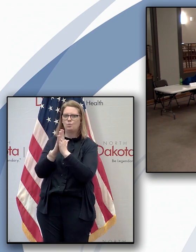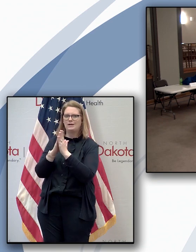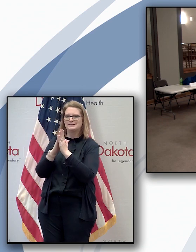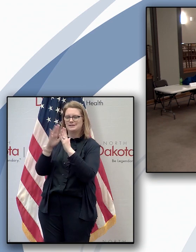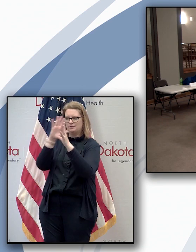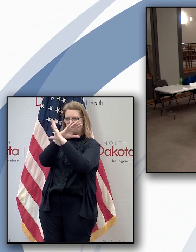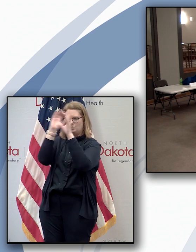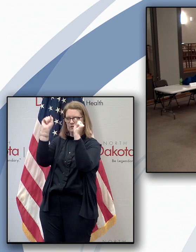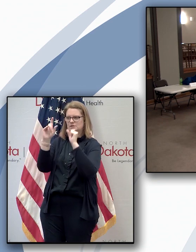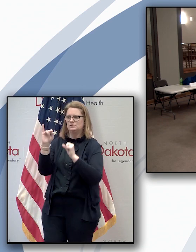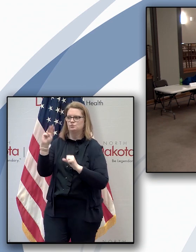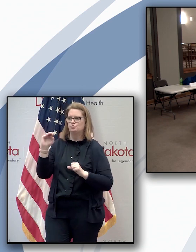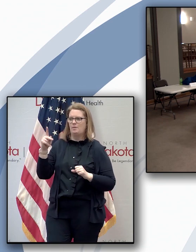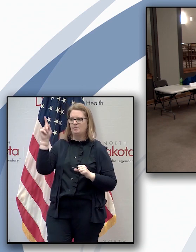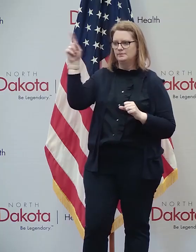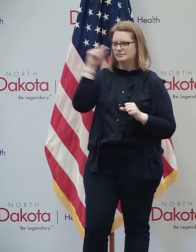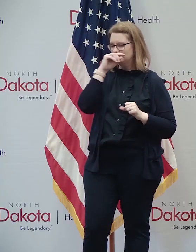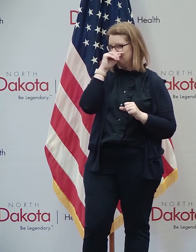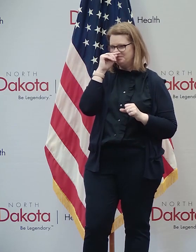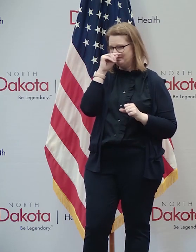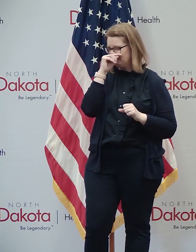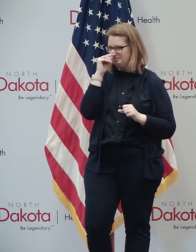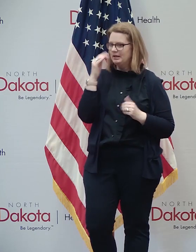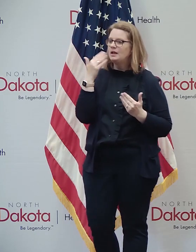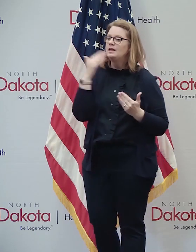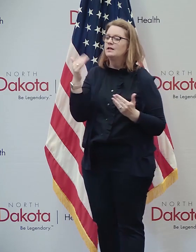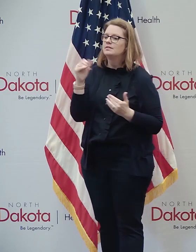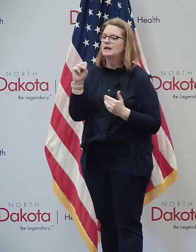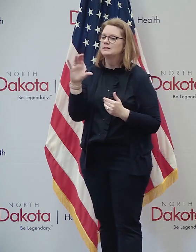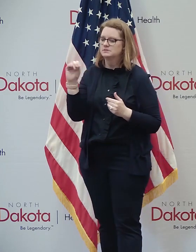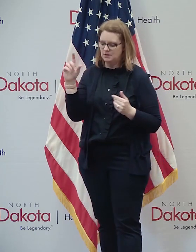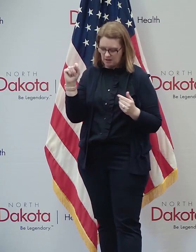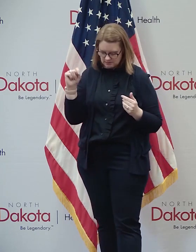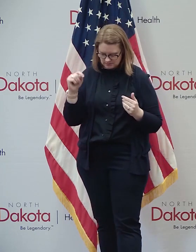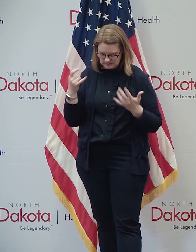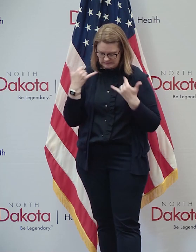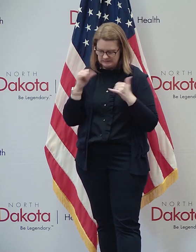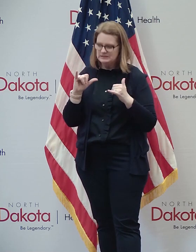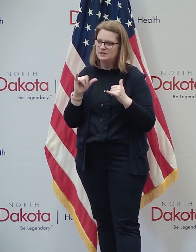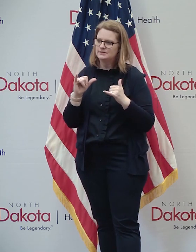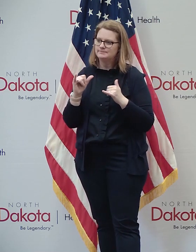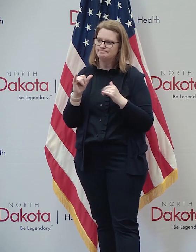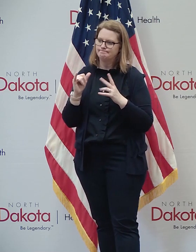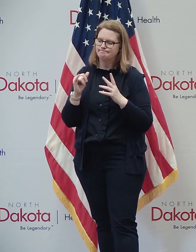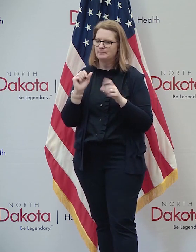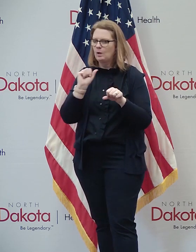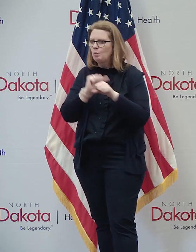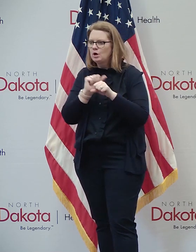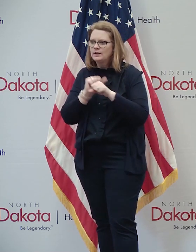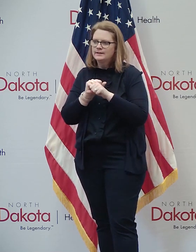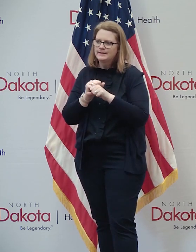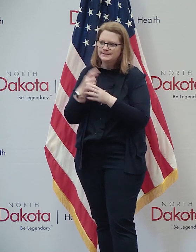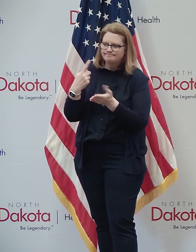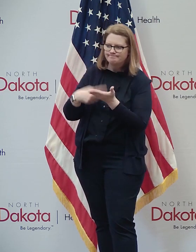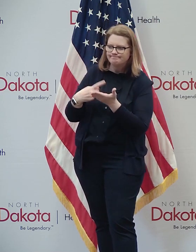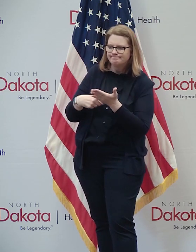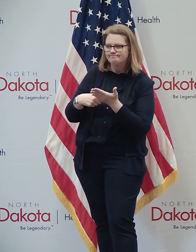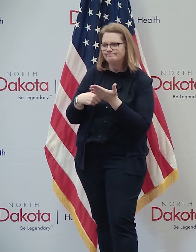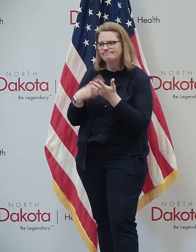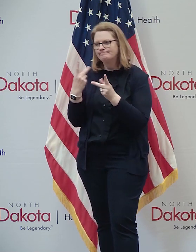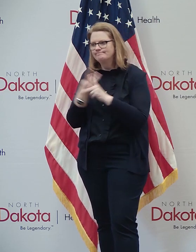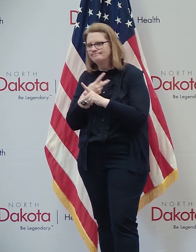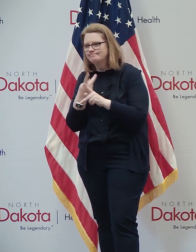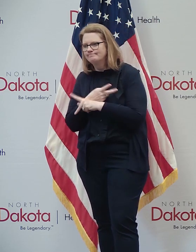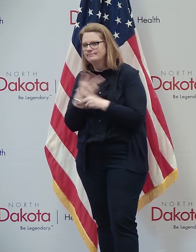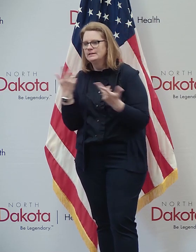have an opportunity to get tested. I'm going to go online and then back to Jacob. Scott Hennon, WZFG KFYR Radio.